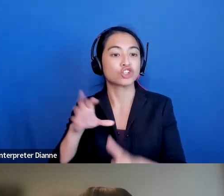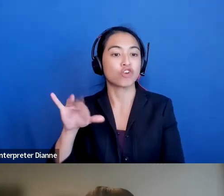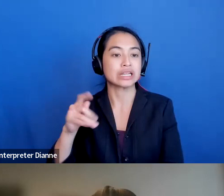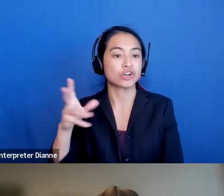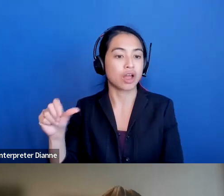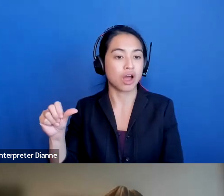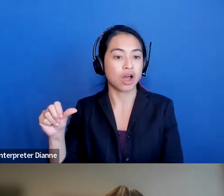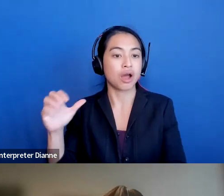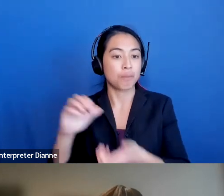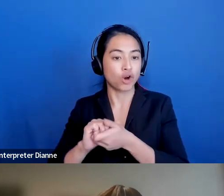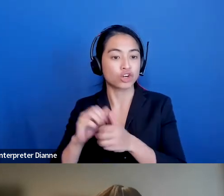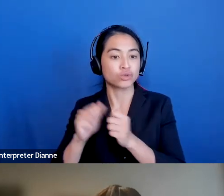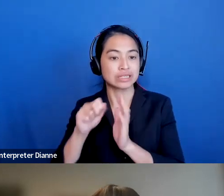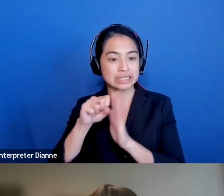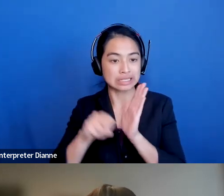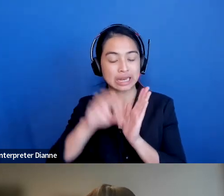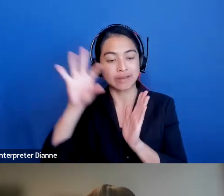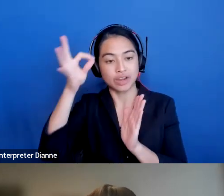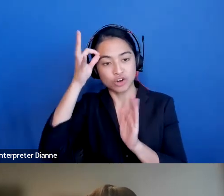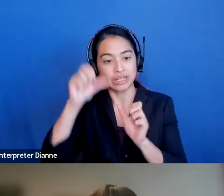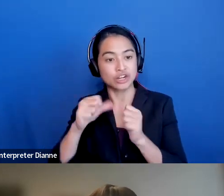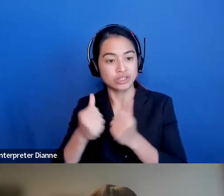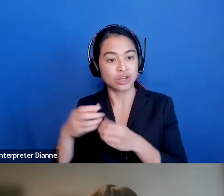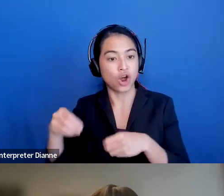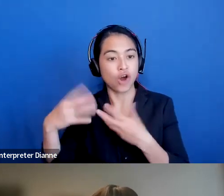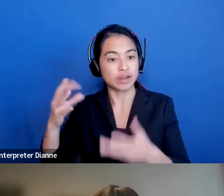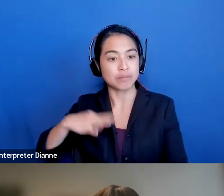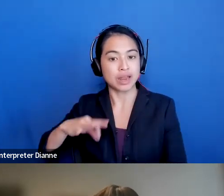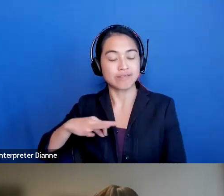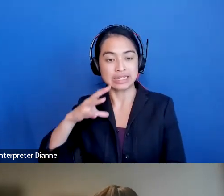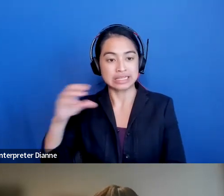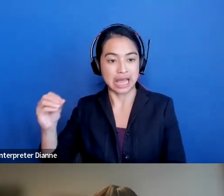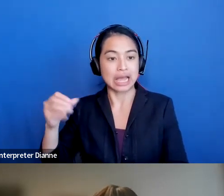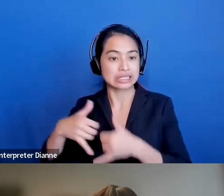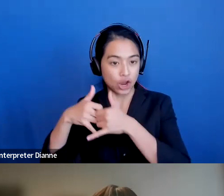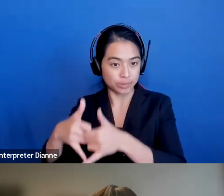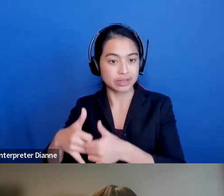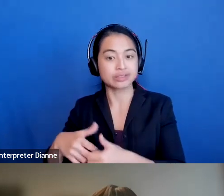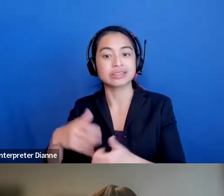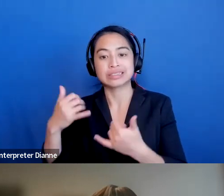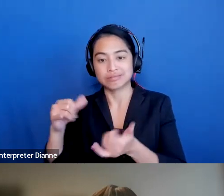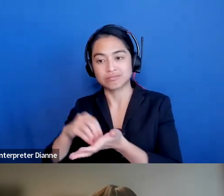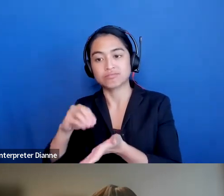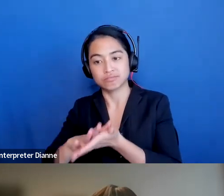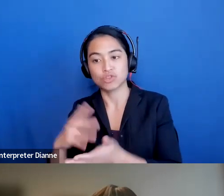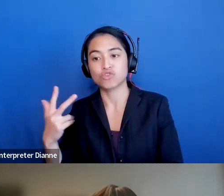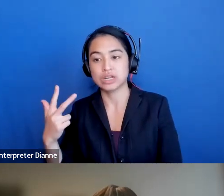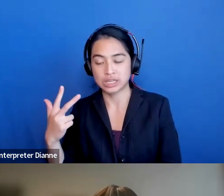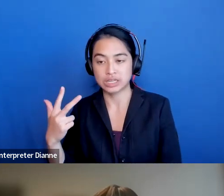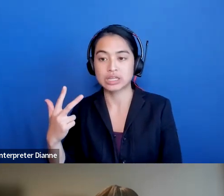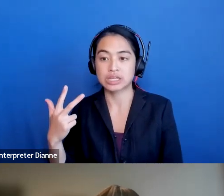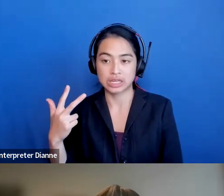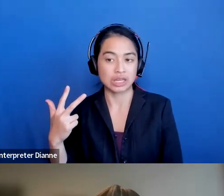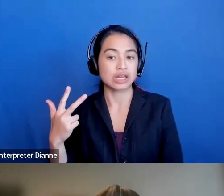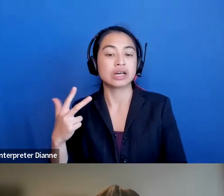partnership with state and federal agencies offering benefits and entitlements. The CIL gave themselves a 3, which means